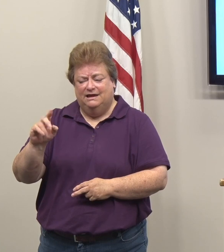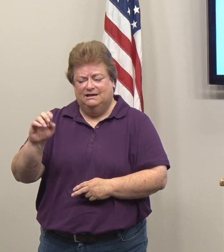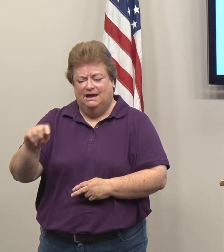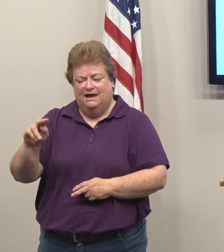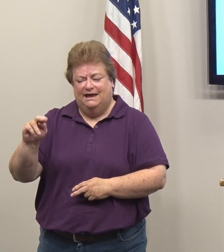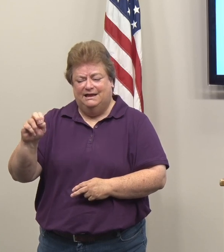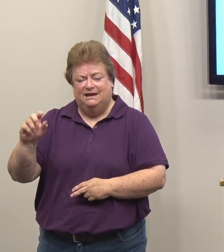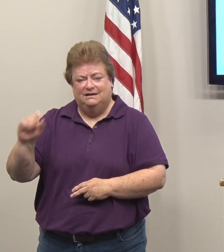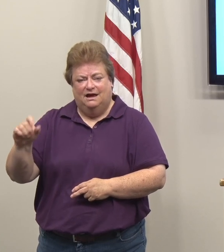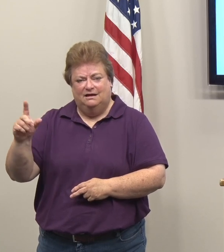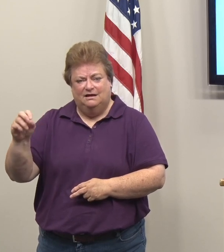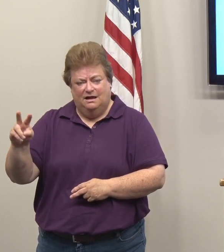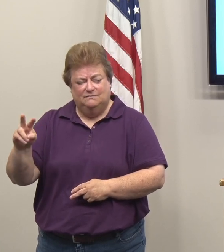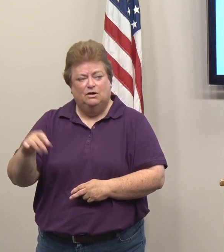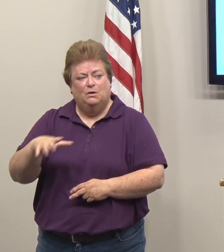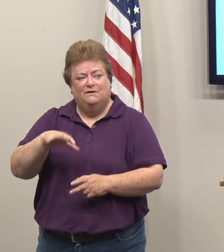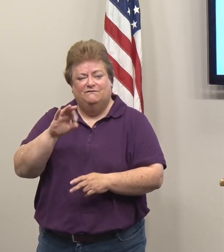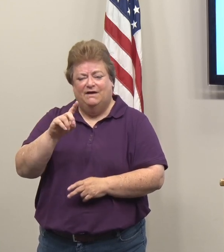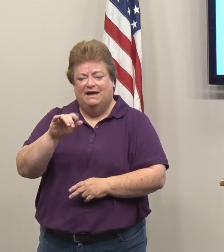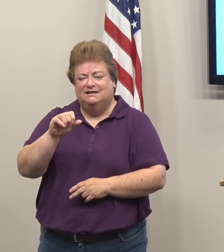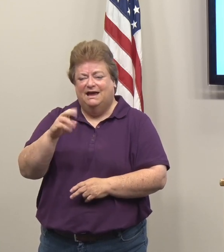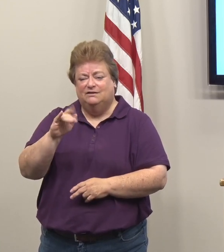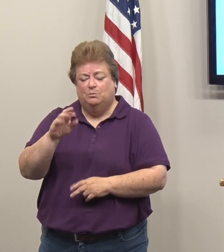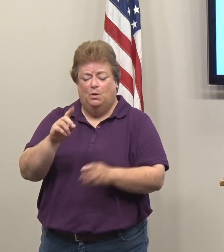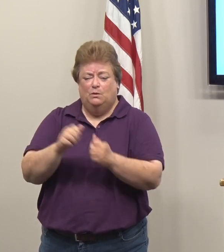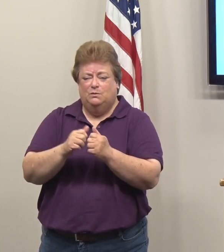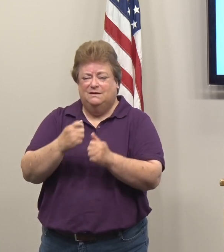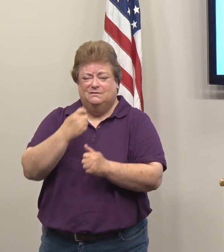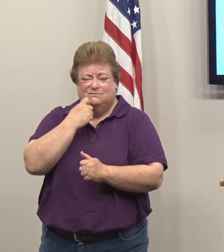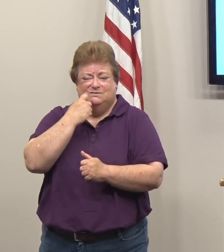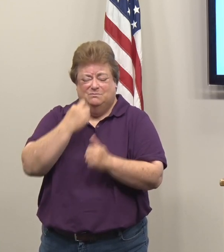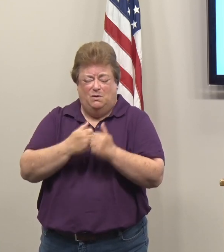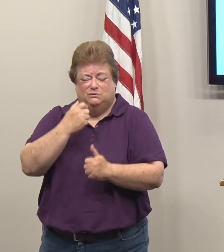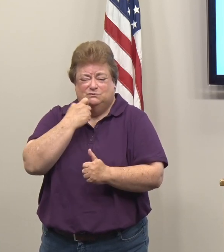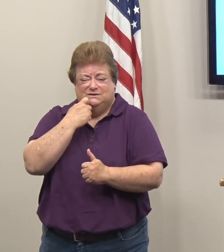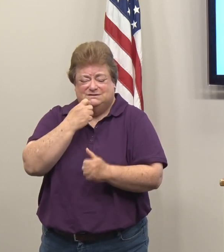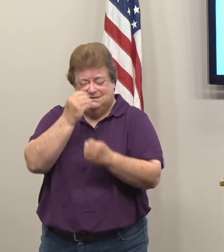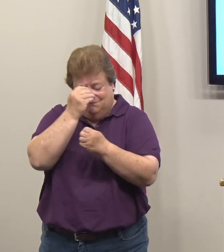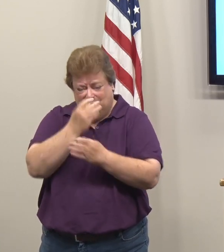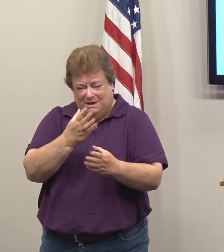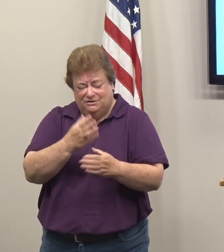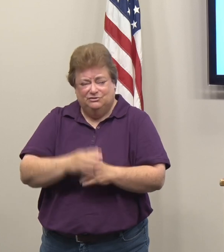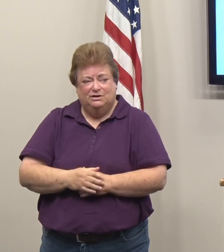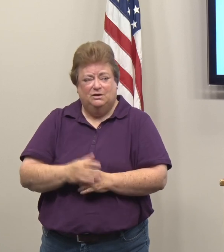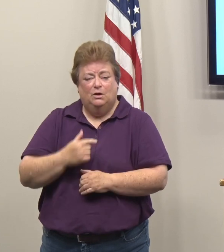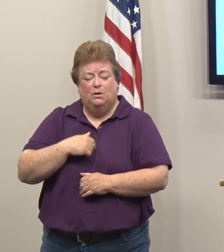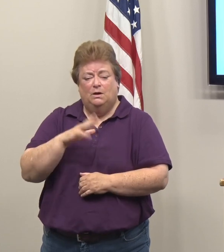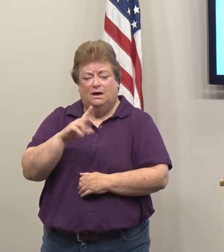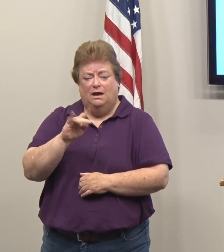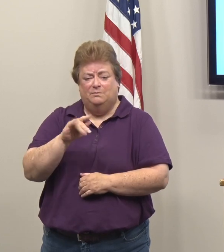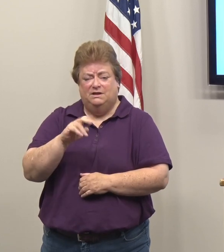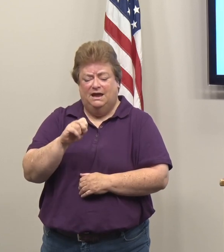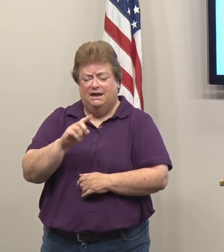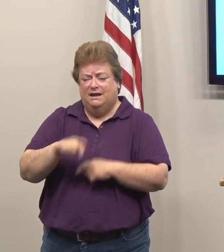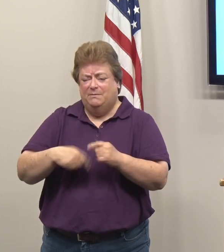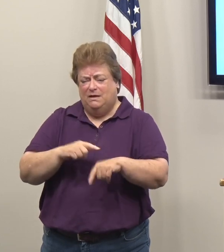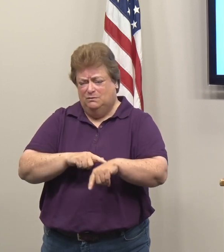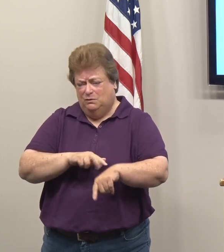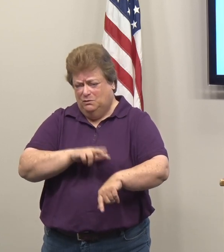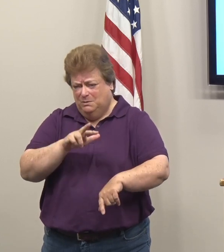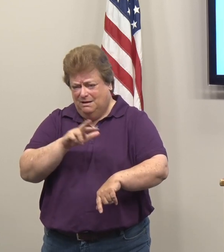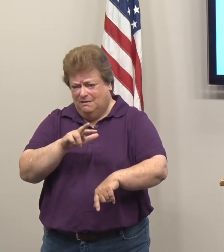covid19.lincoln.ne.gov, where you will find a dashboard with the latest COVID-19 data and information. We update that dashboard at about 3